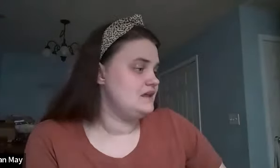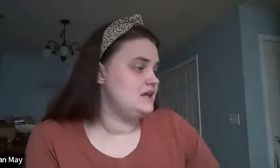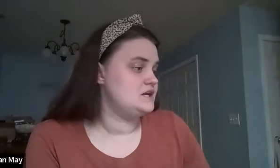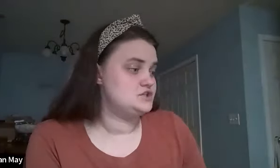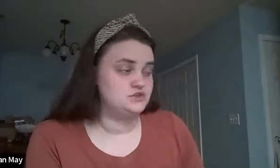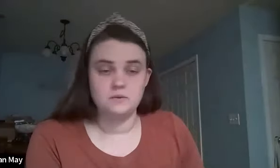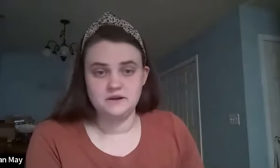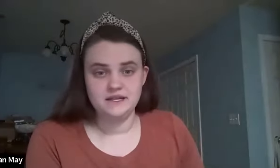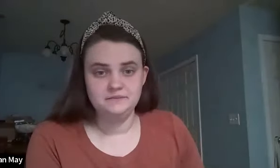Then strawberry.